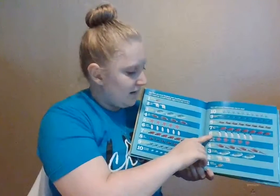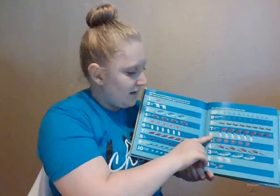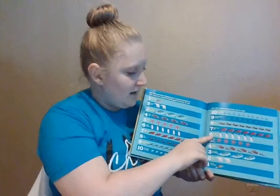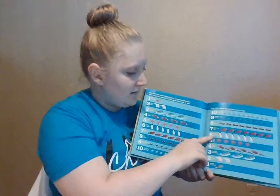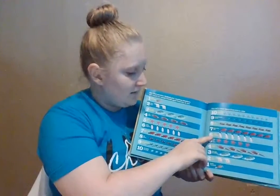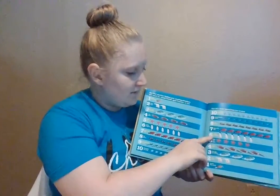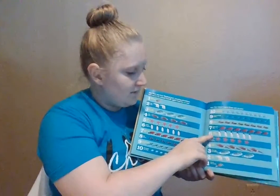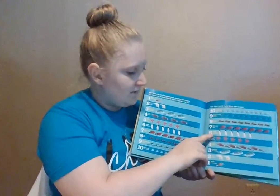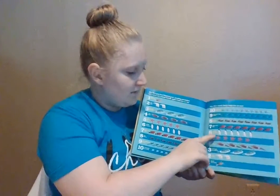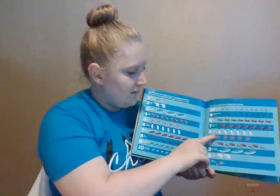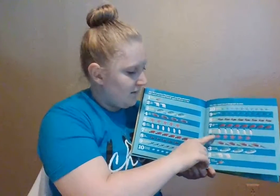6,